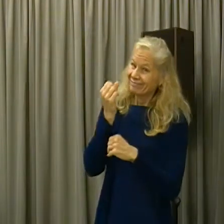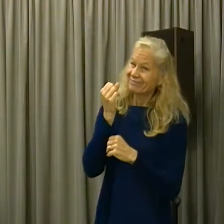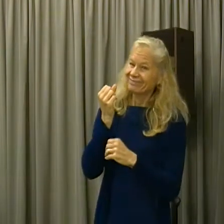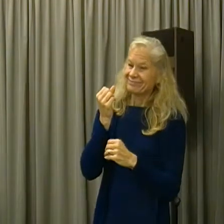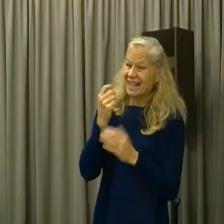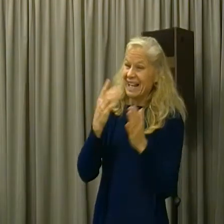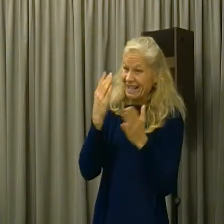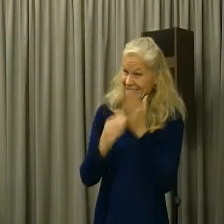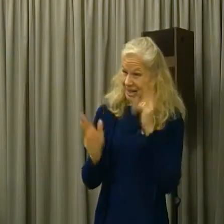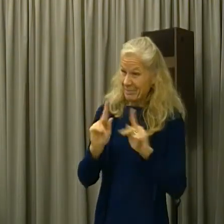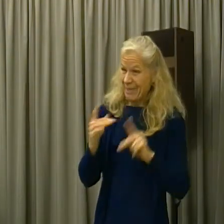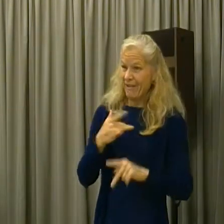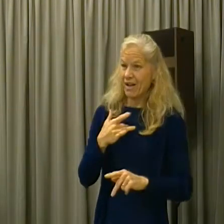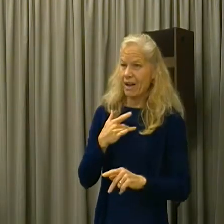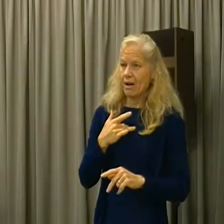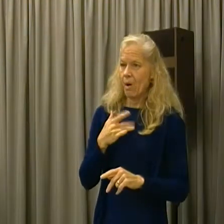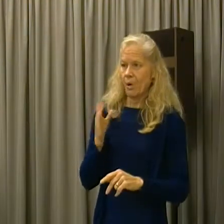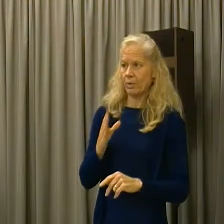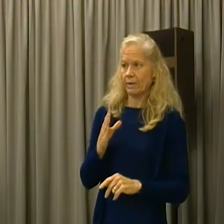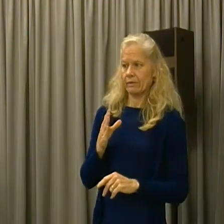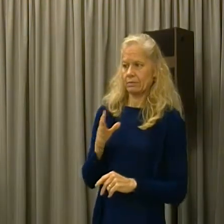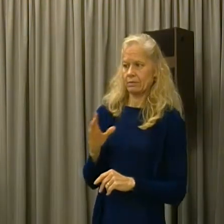them. See?